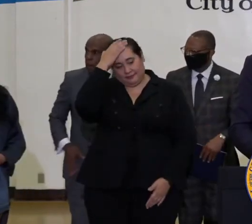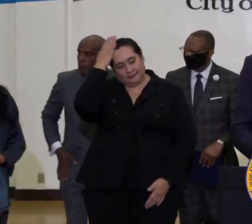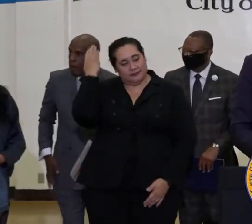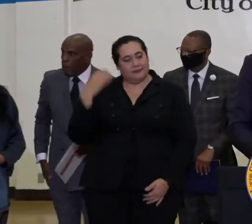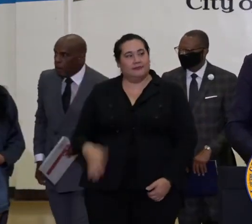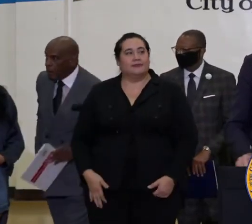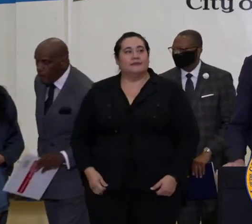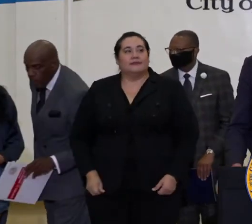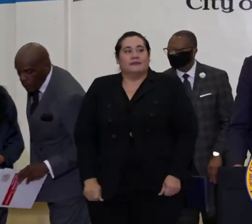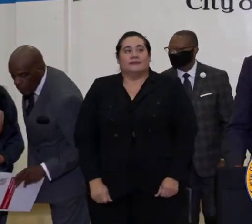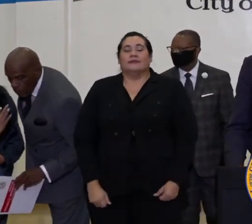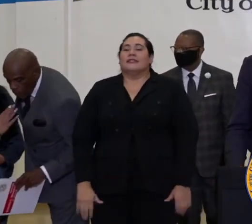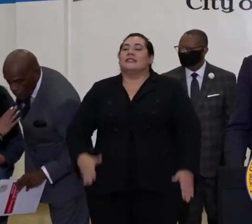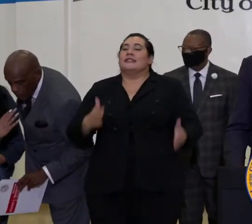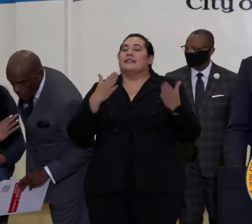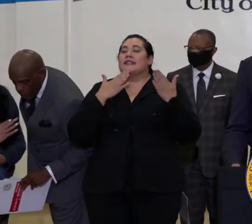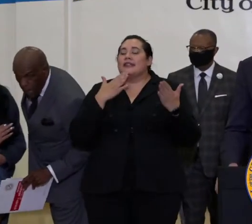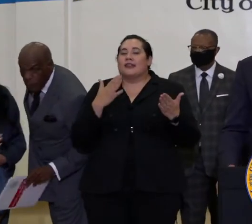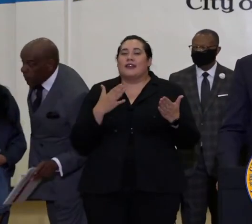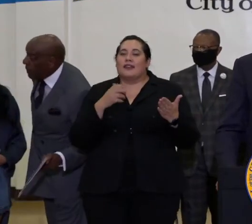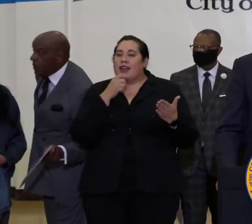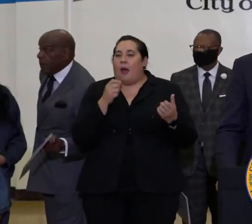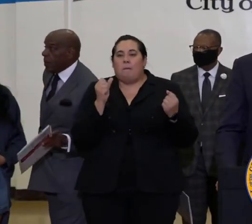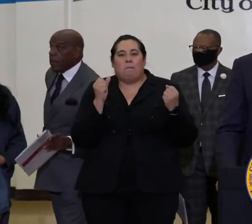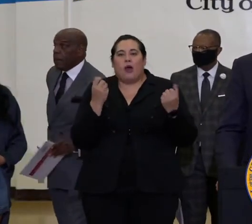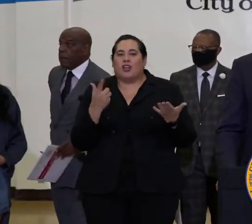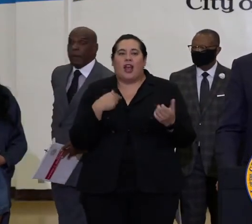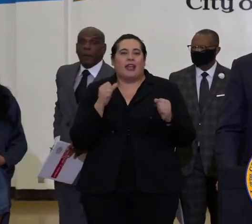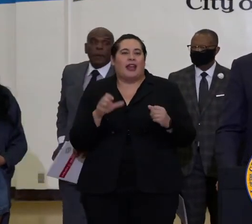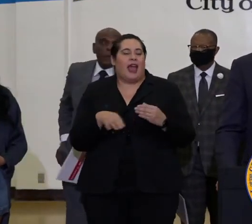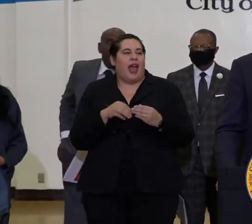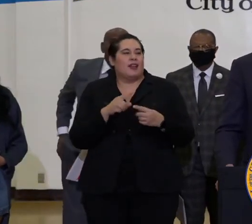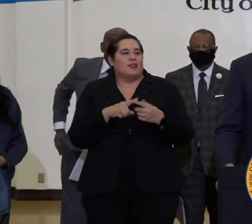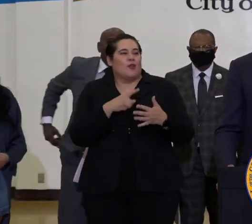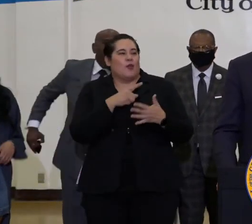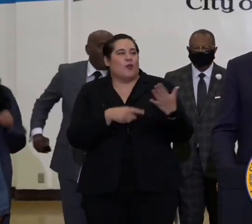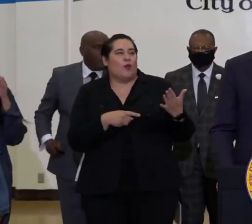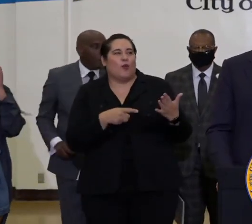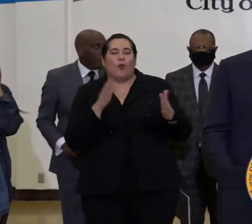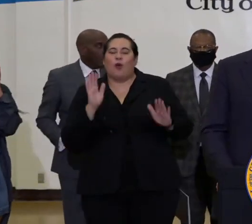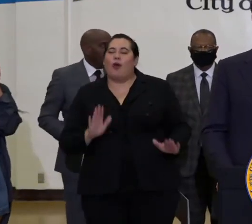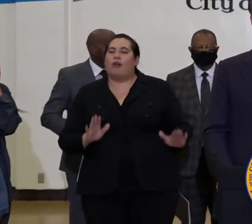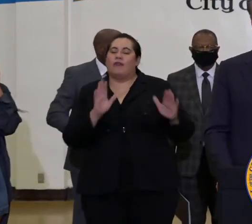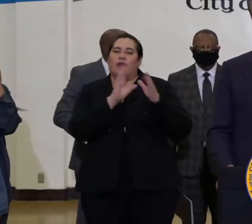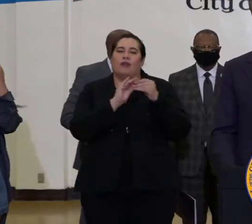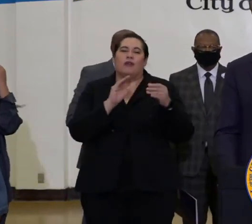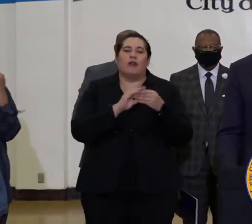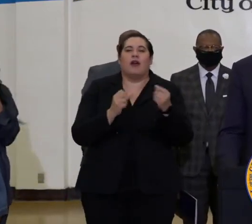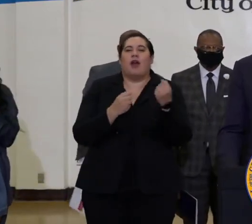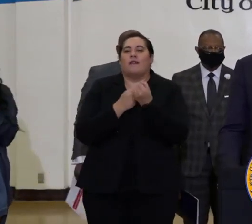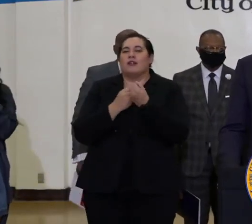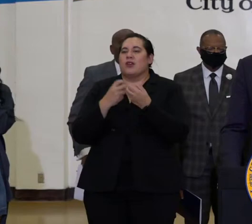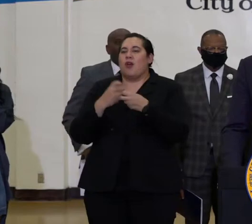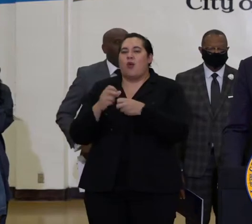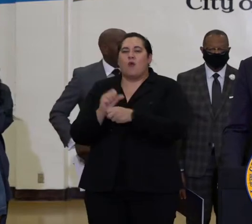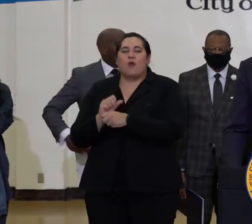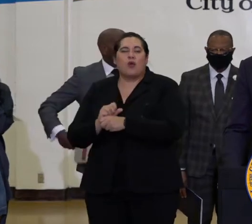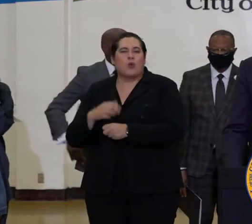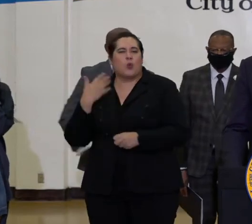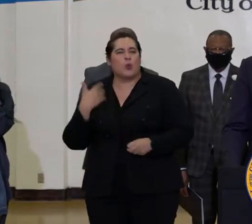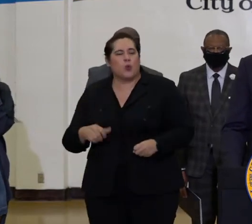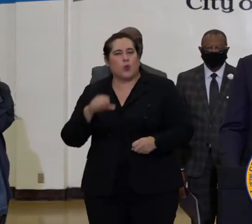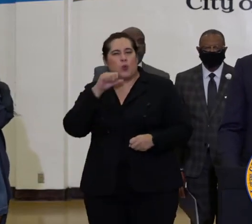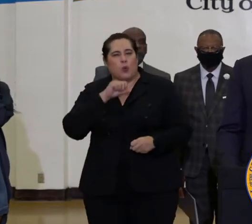Well, not much I can add to the remarkable presentations and the advocacy, the hard work, the grit